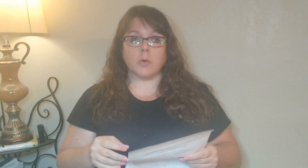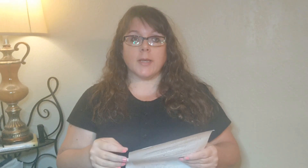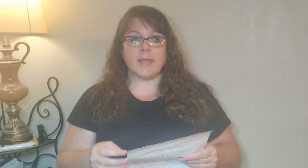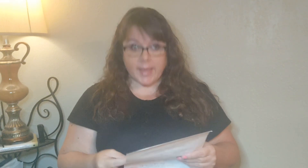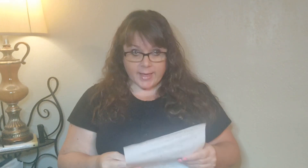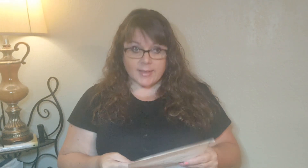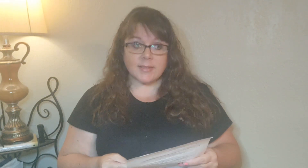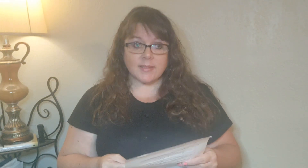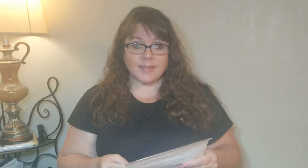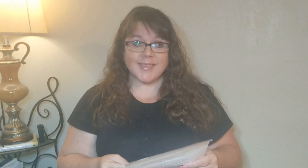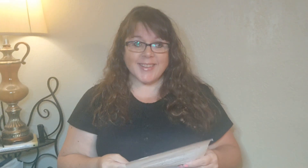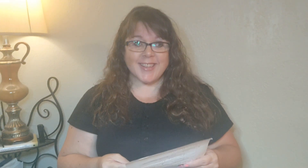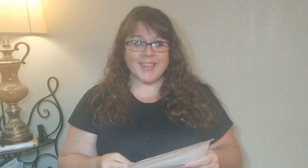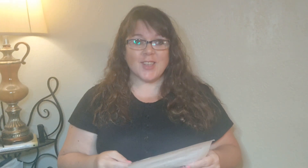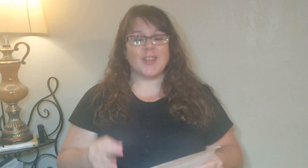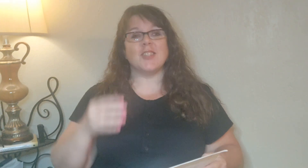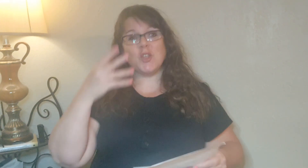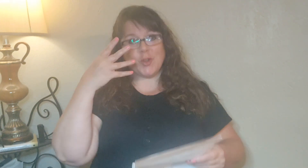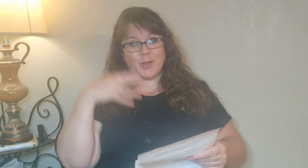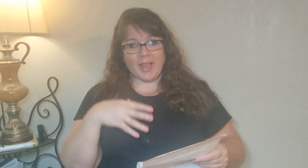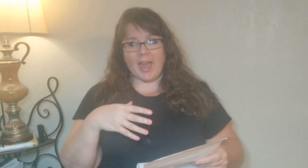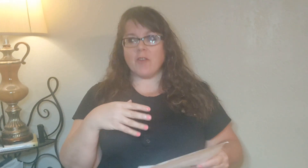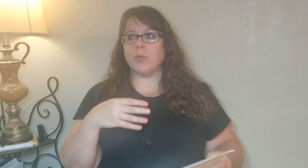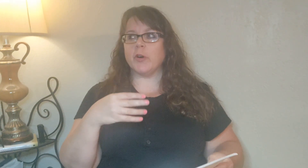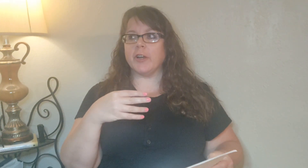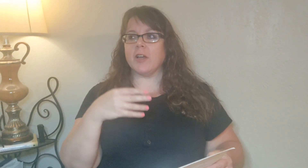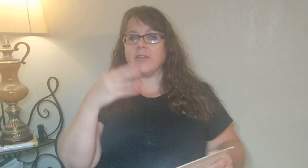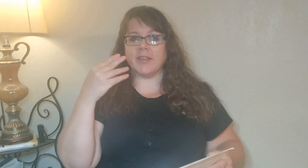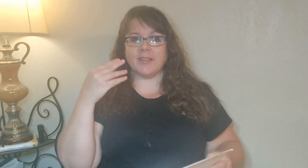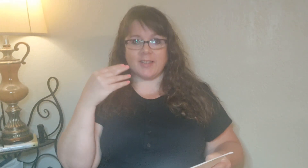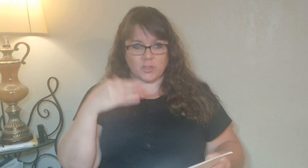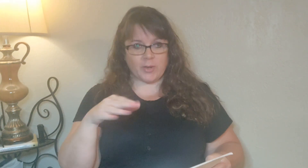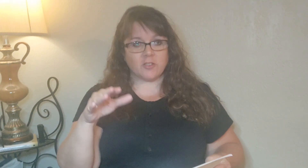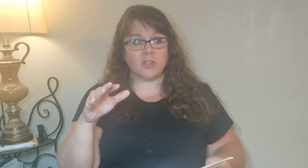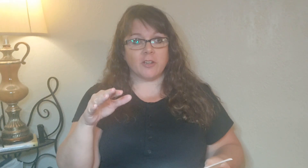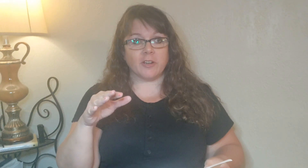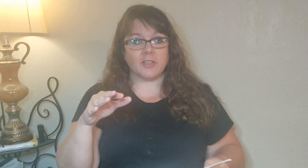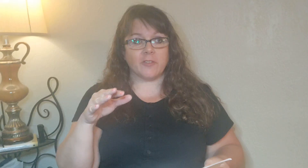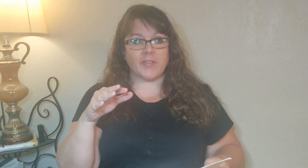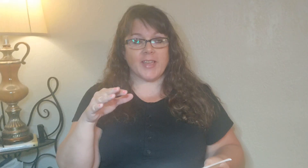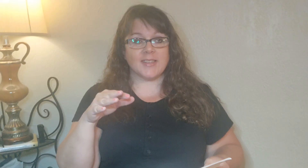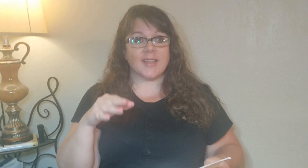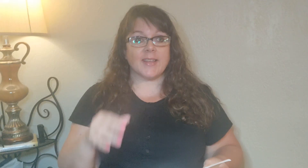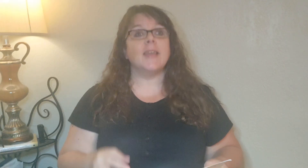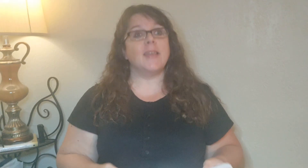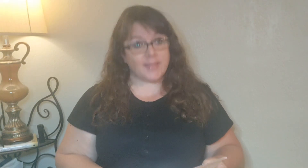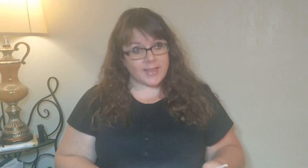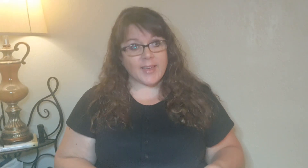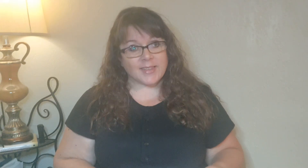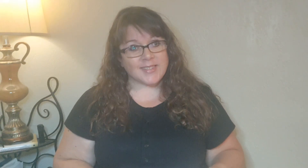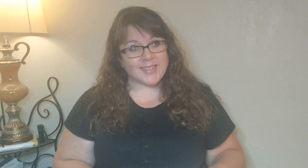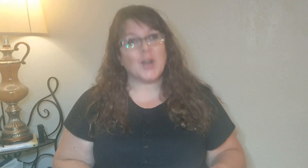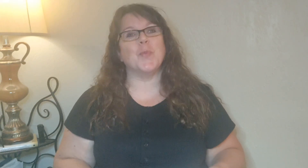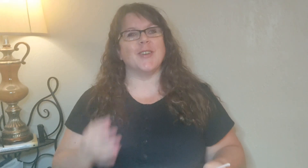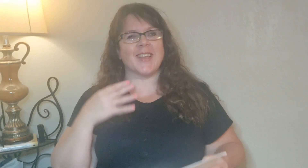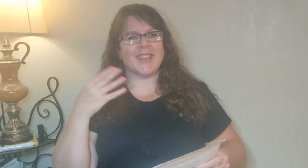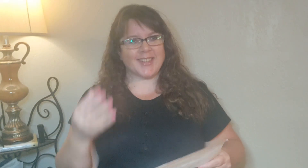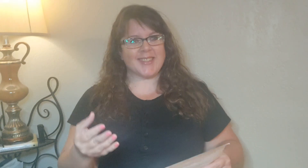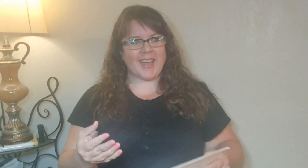someone yes, you have more of a expression on your face, like yes, almost like